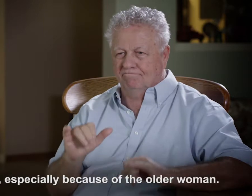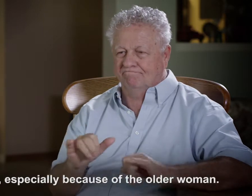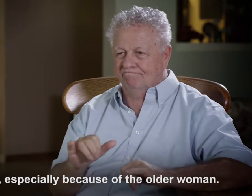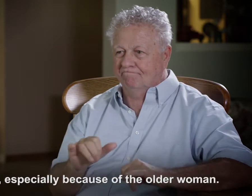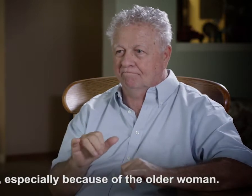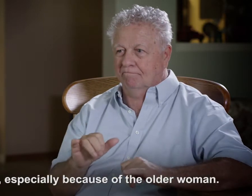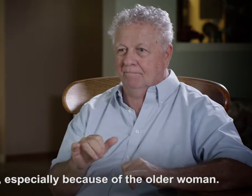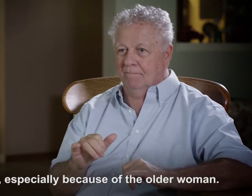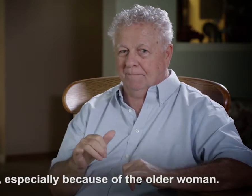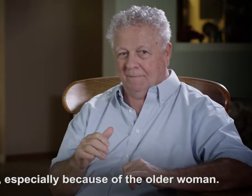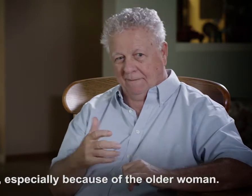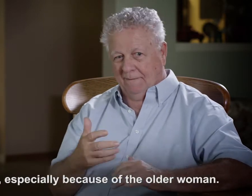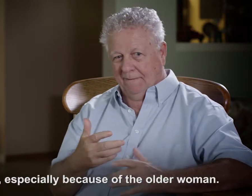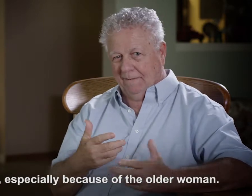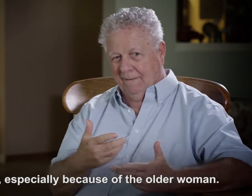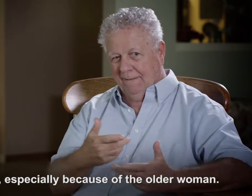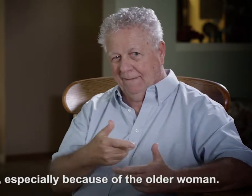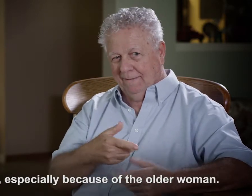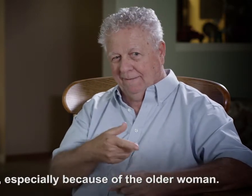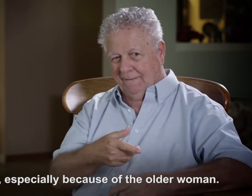I felt awkward, especially because of the older woman.